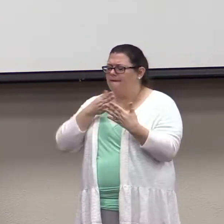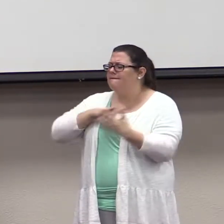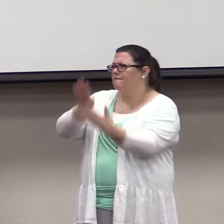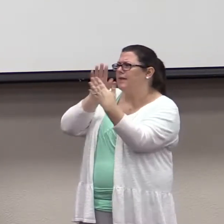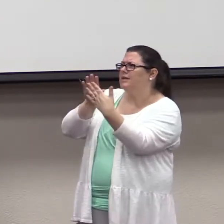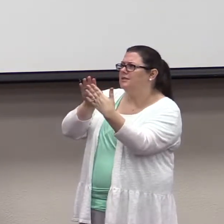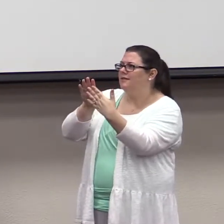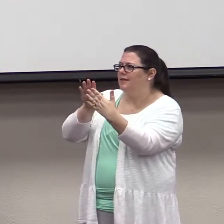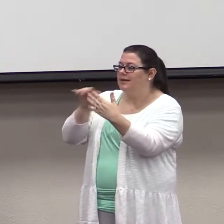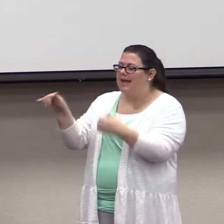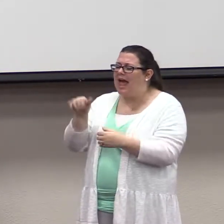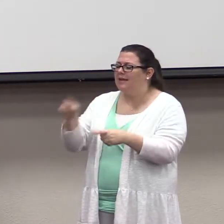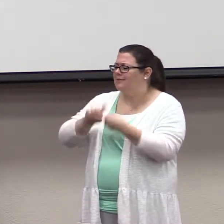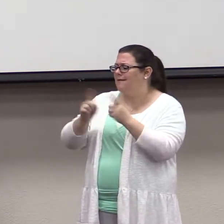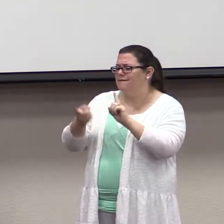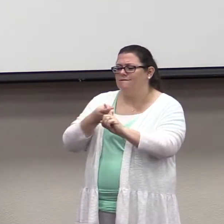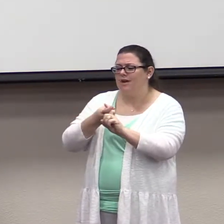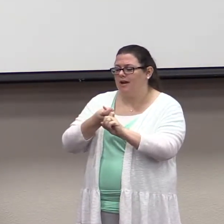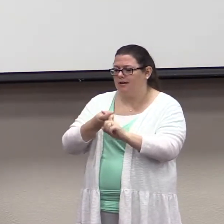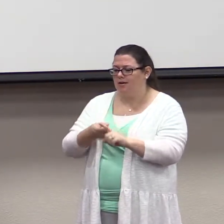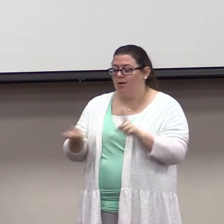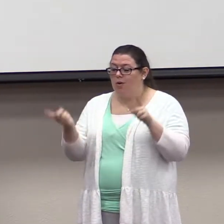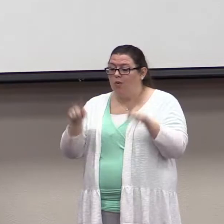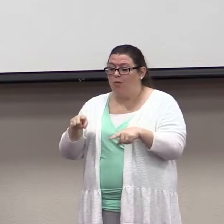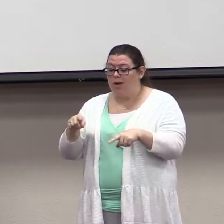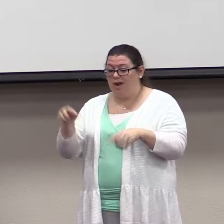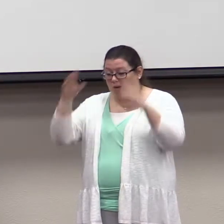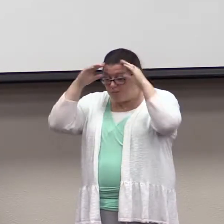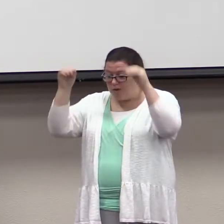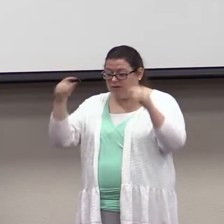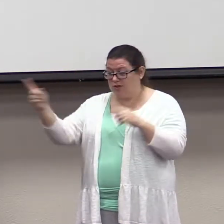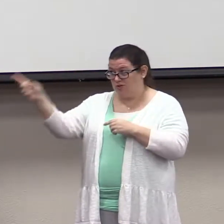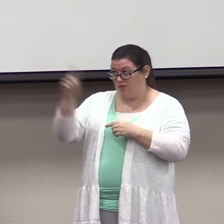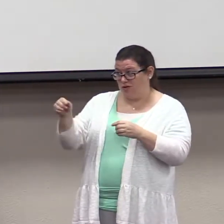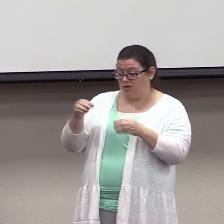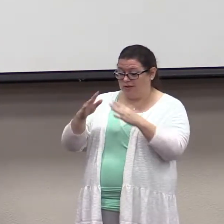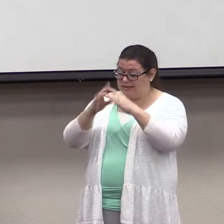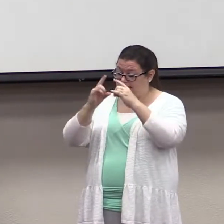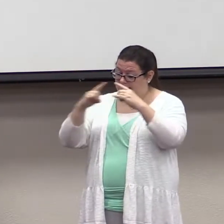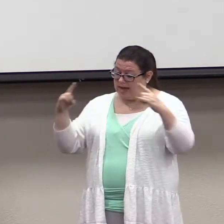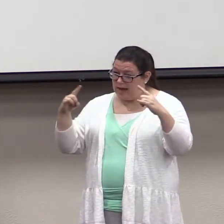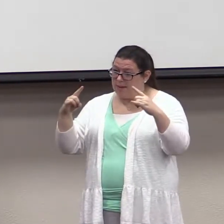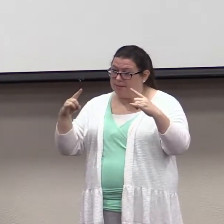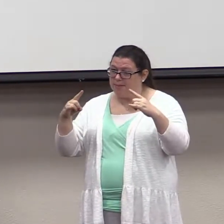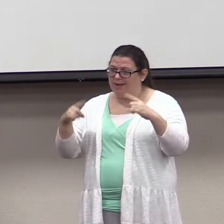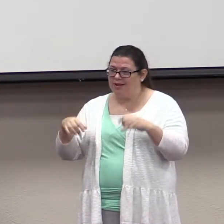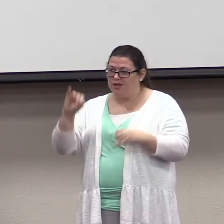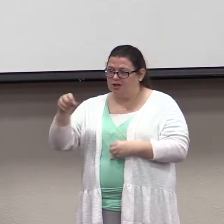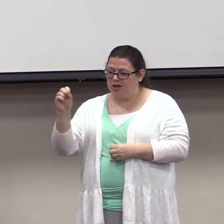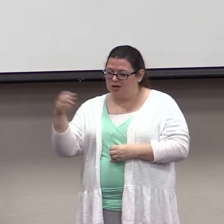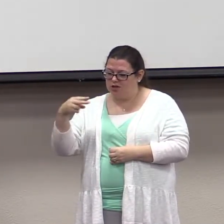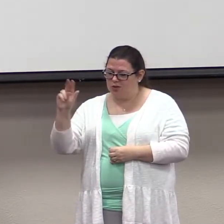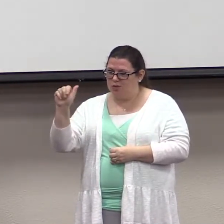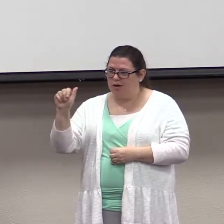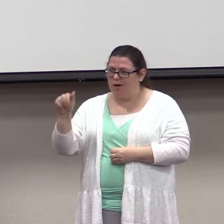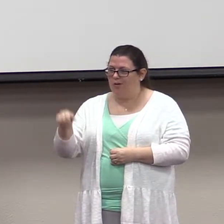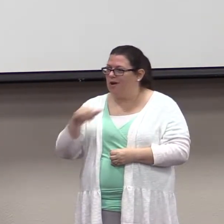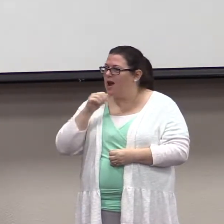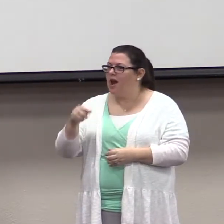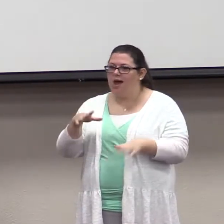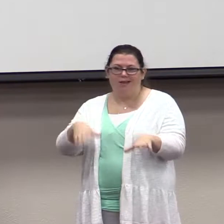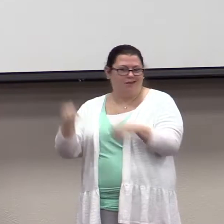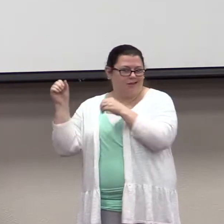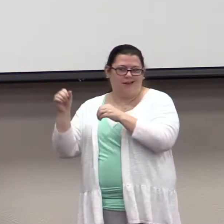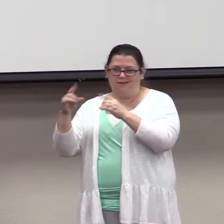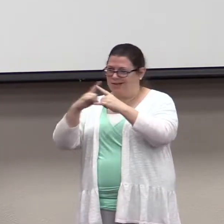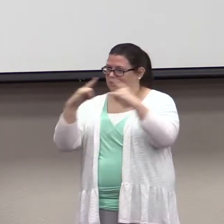camp, his servant Joshua, the son of Nun, a young man, would not depart from the tent." Now, this was called